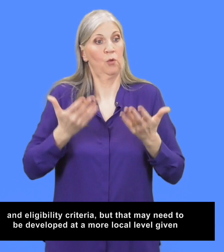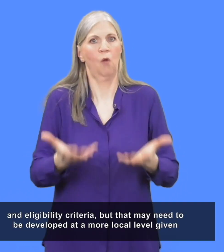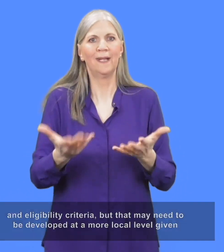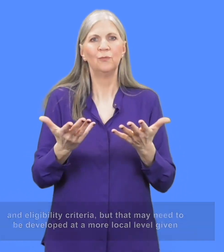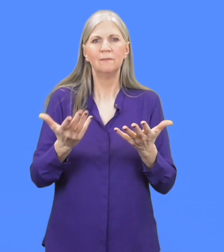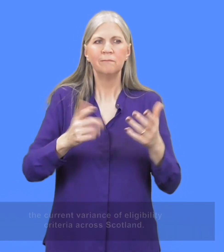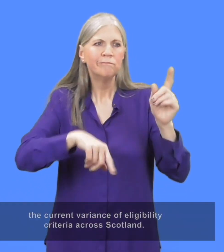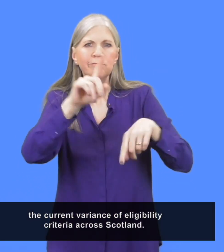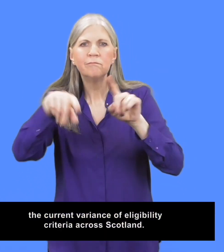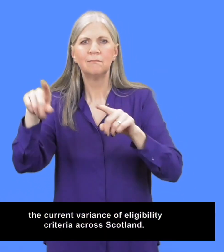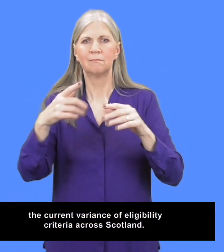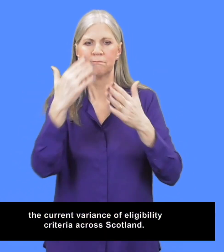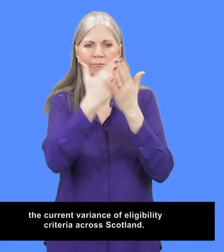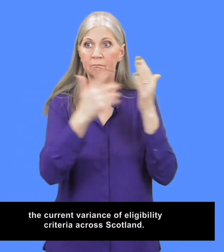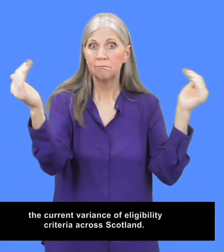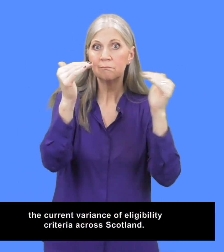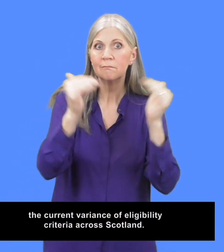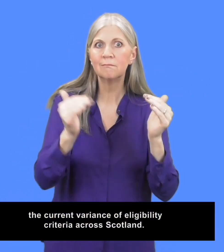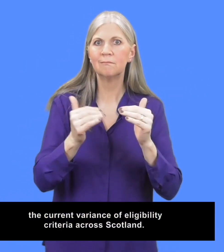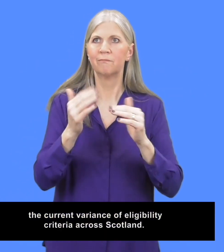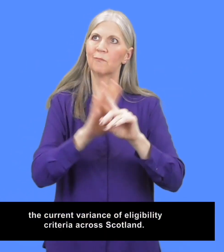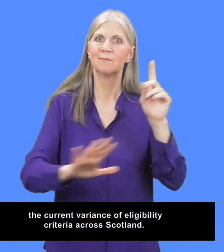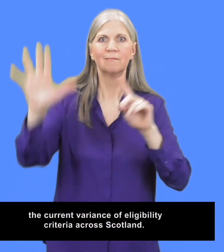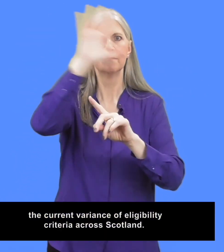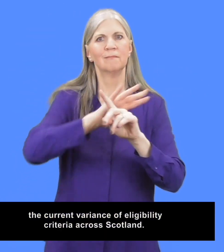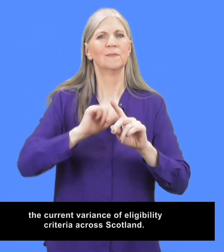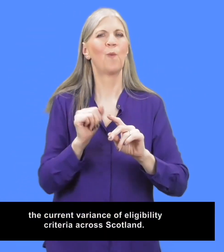given the current variance of eligibility criteria across Scotland.